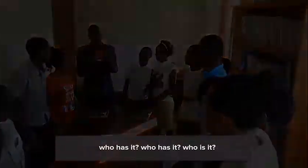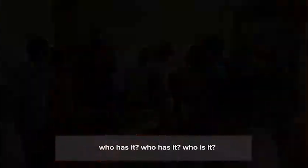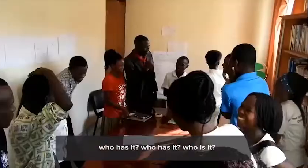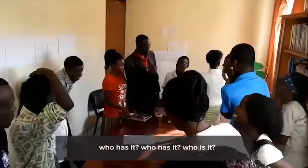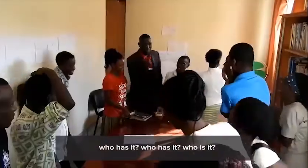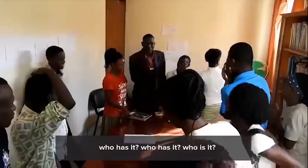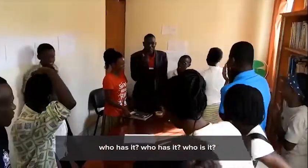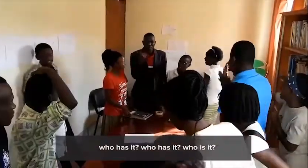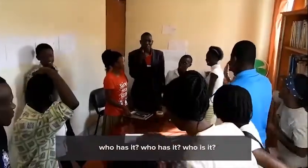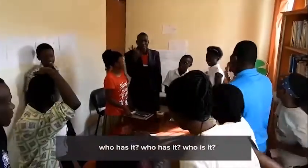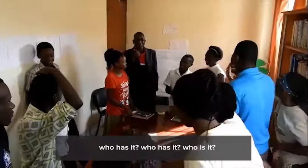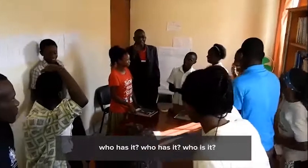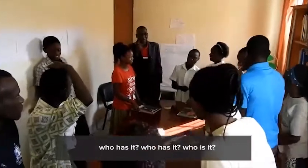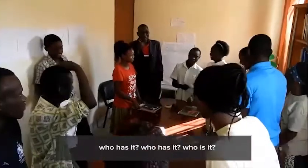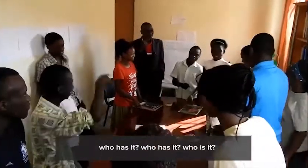Who is it?